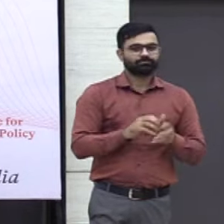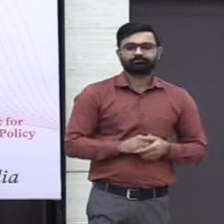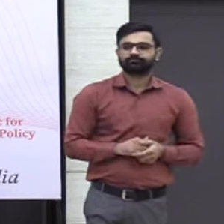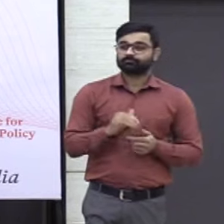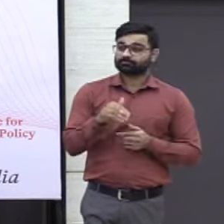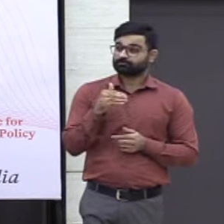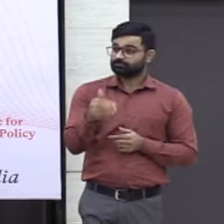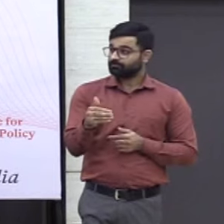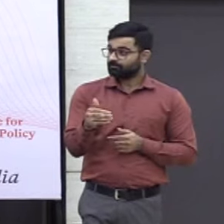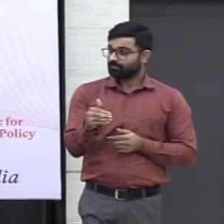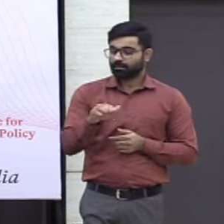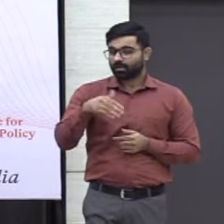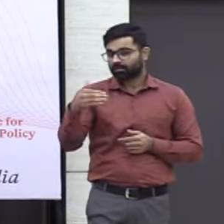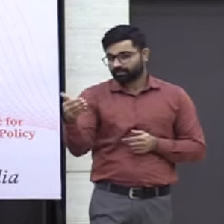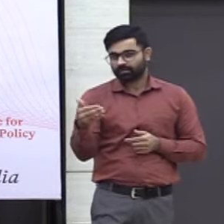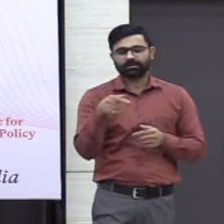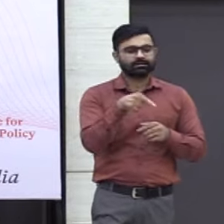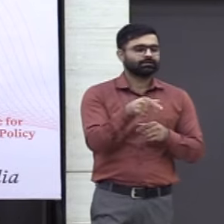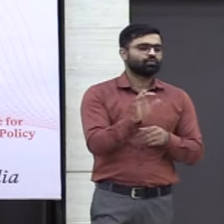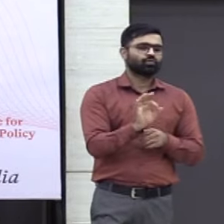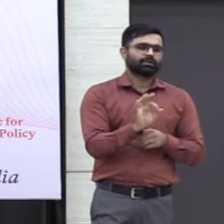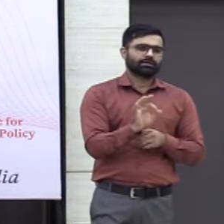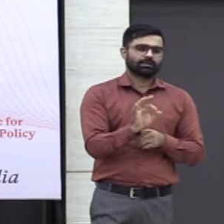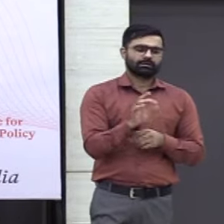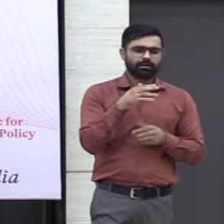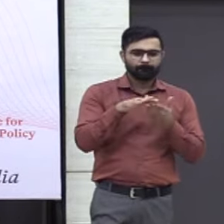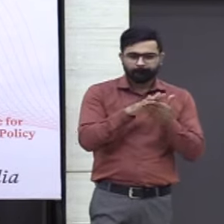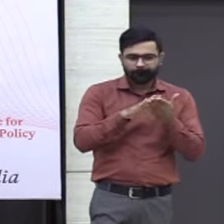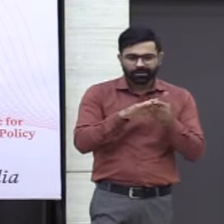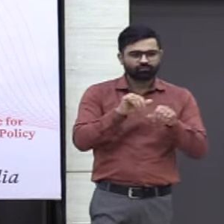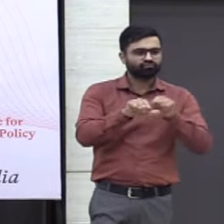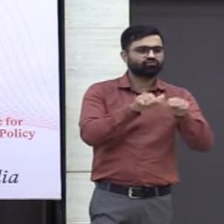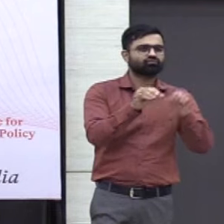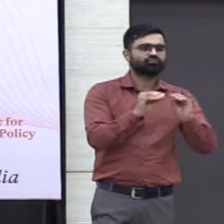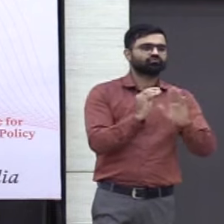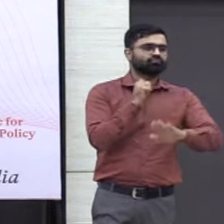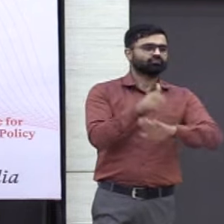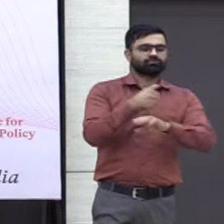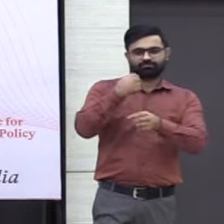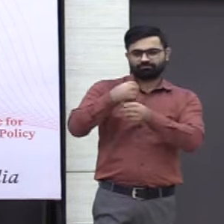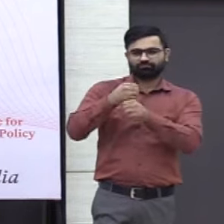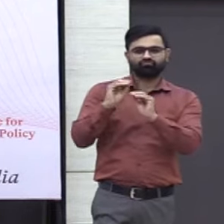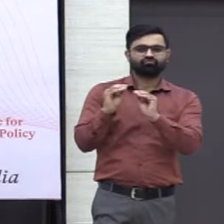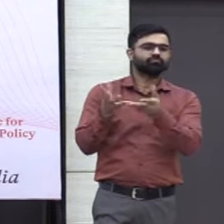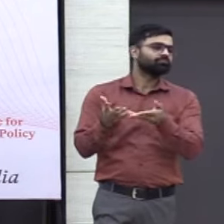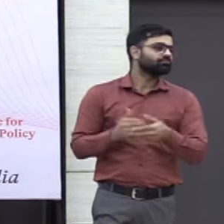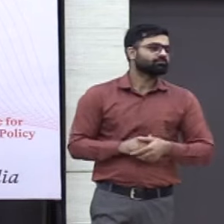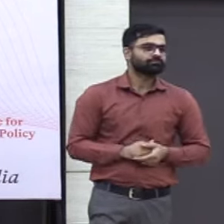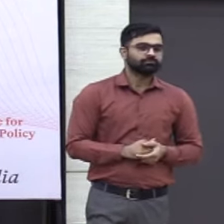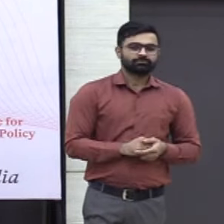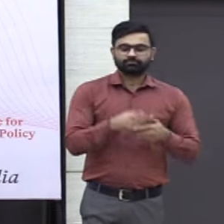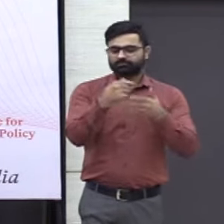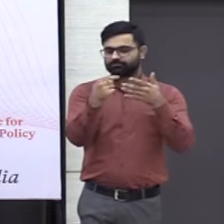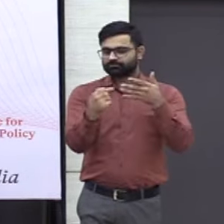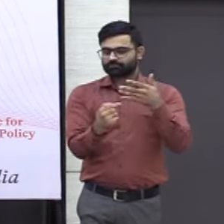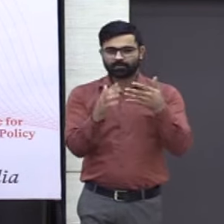and even otherwise, because it's not a reasonable procedure established by law. These are